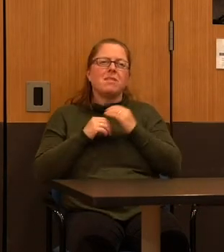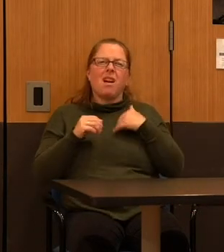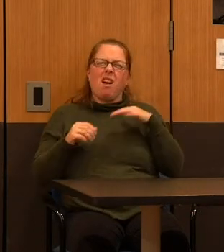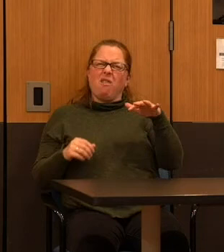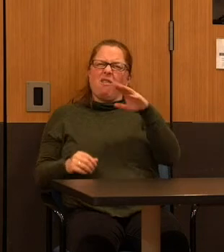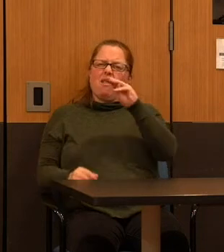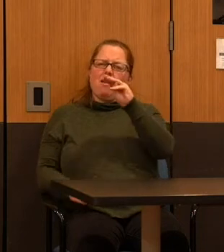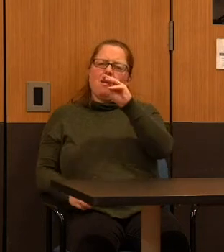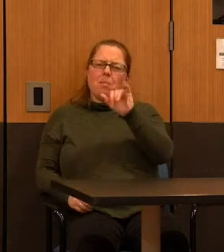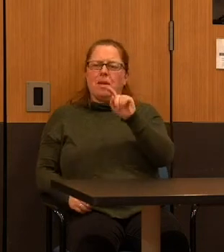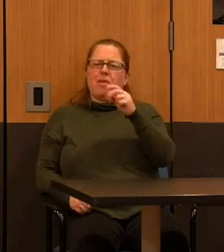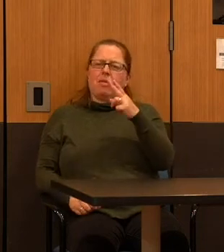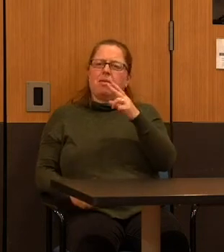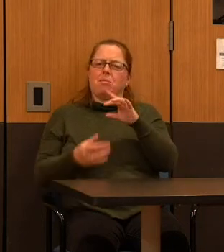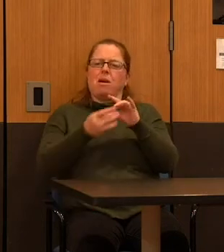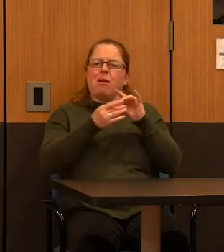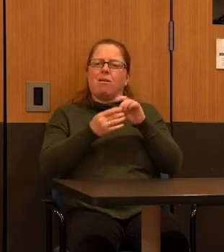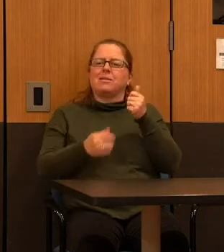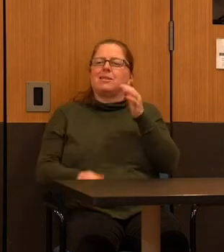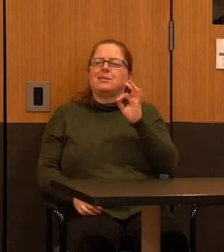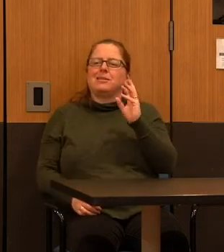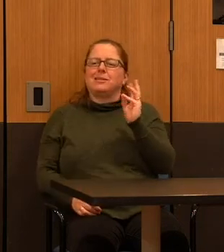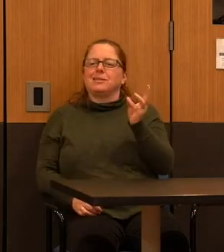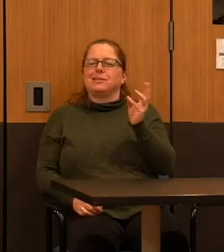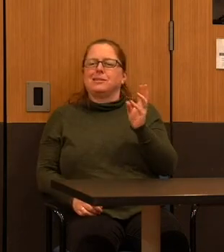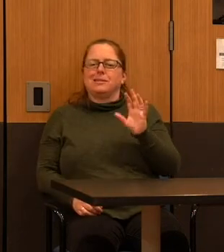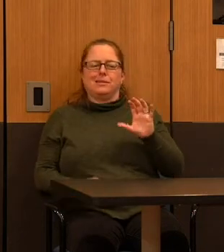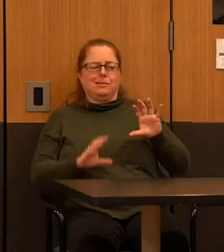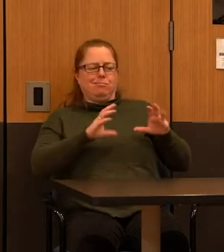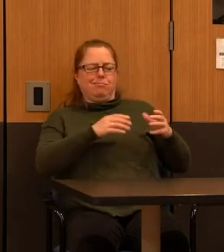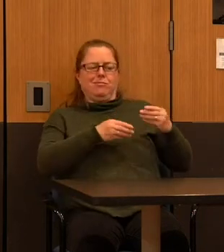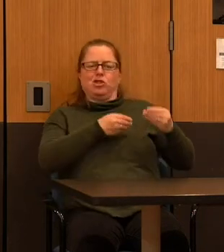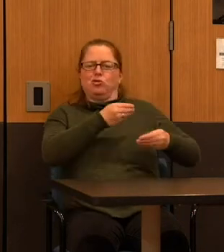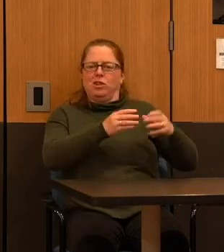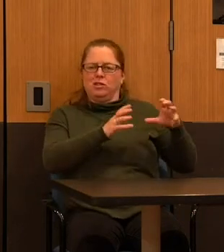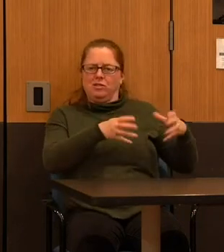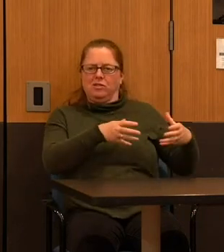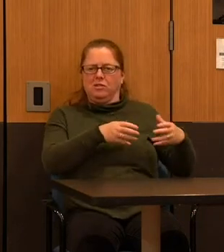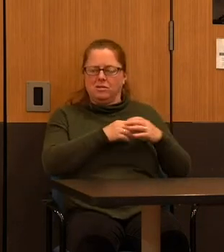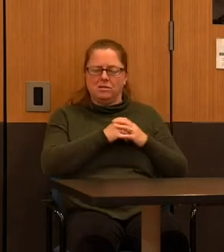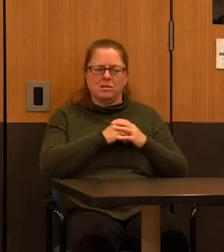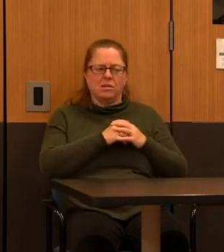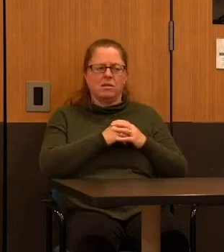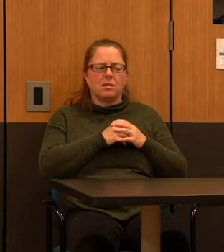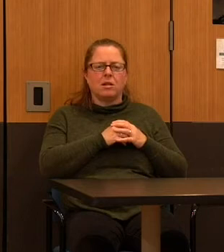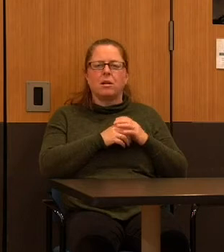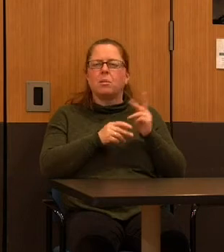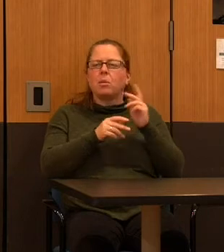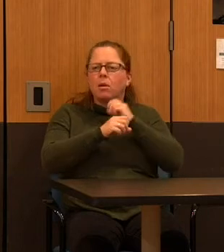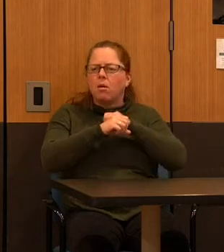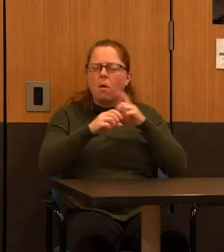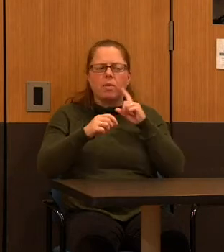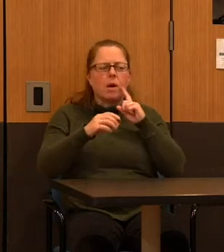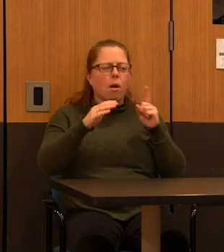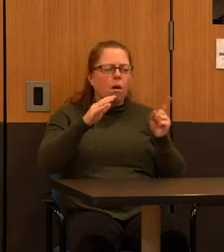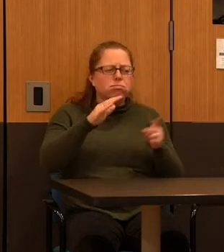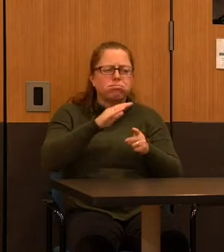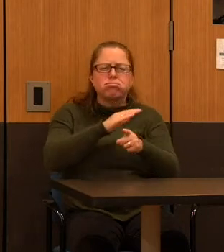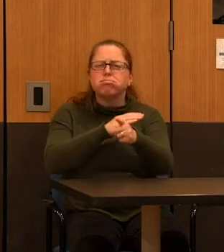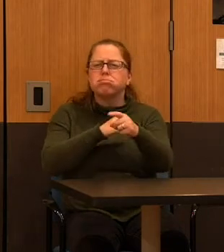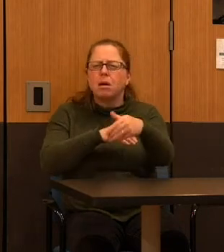the 1960s generation, particularly the idea that they were like sneaking out in the middle of the night and blowing